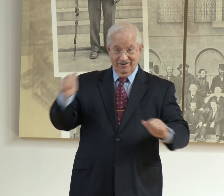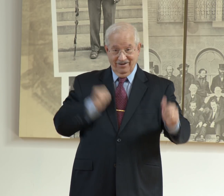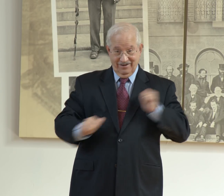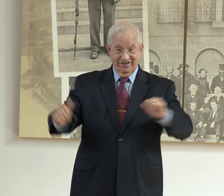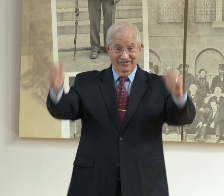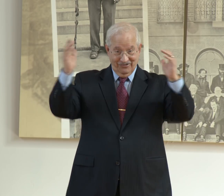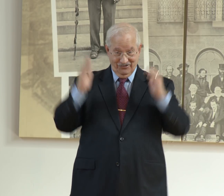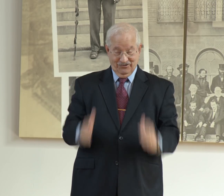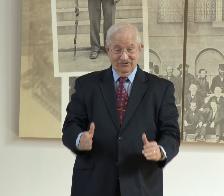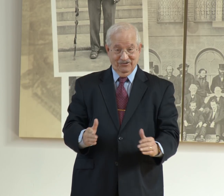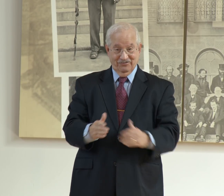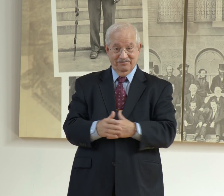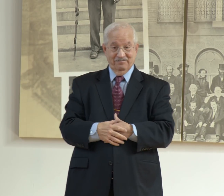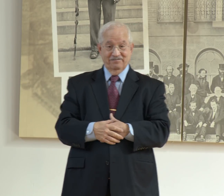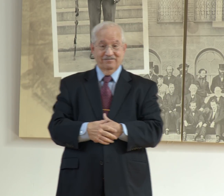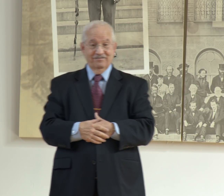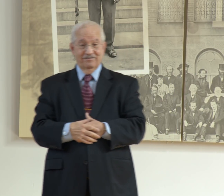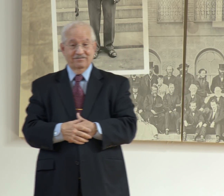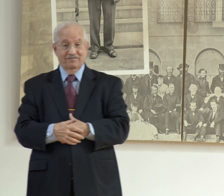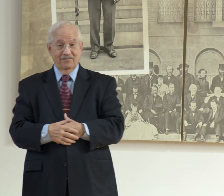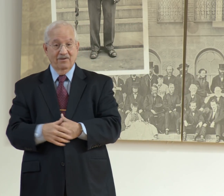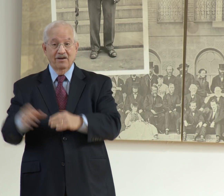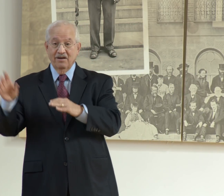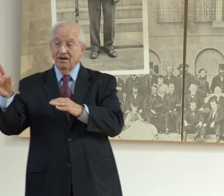teacher and an actor.